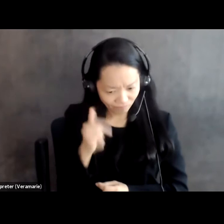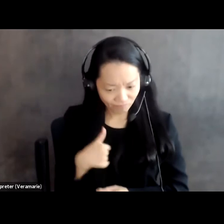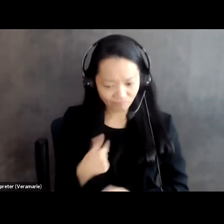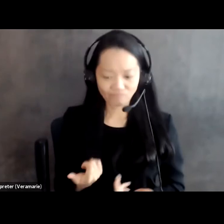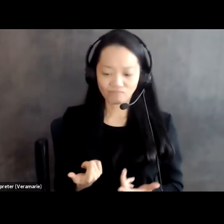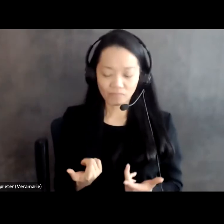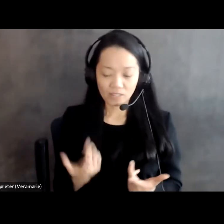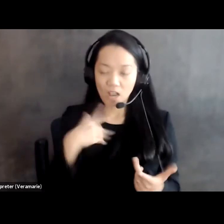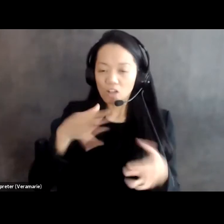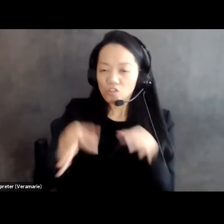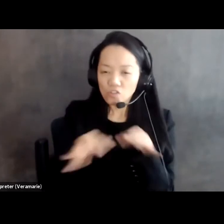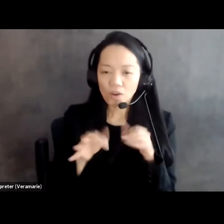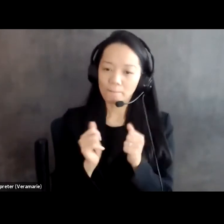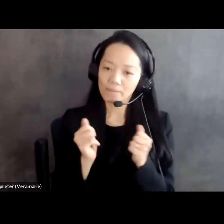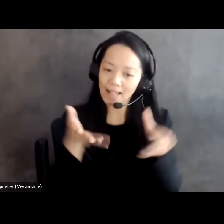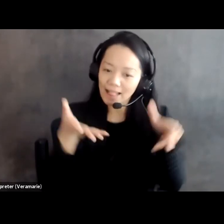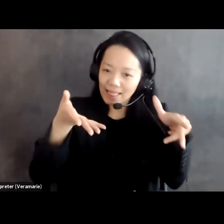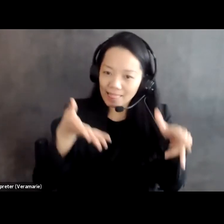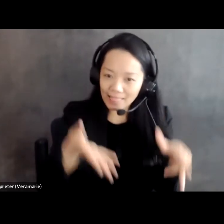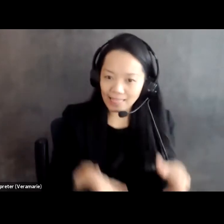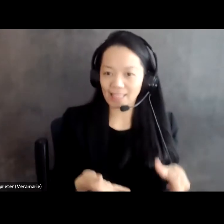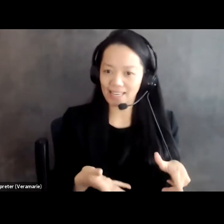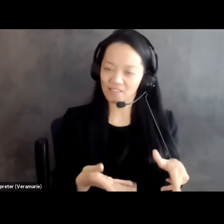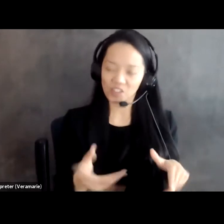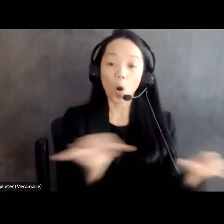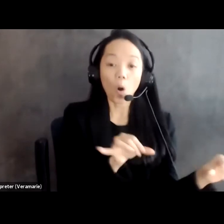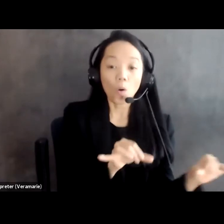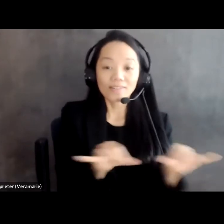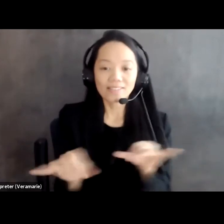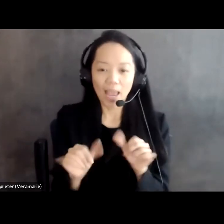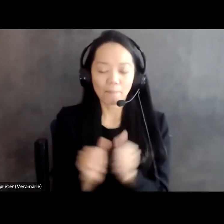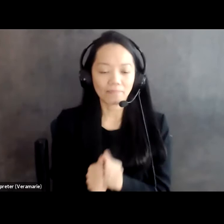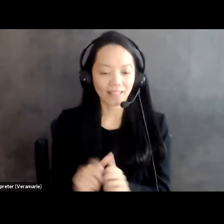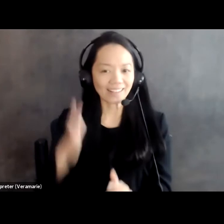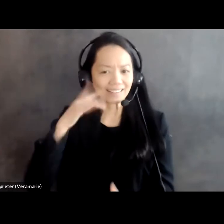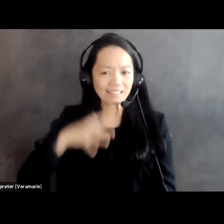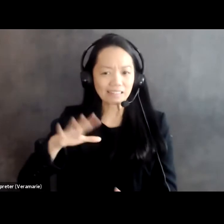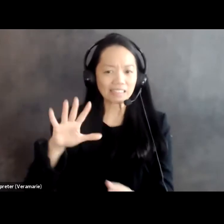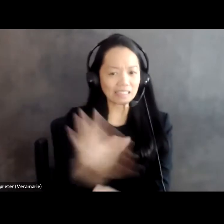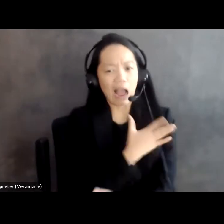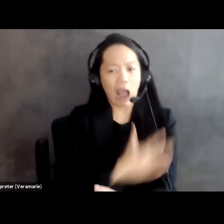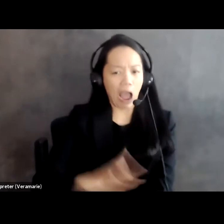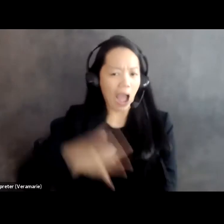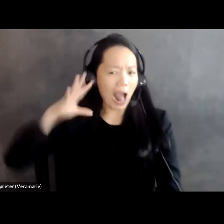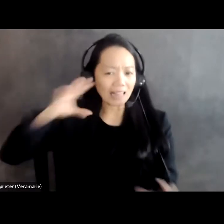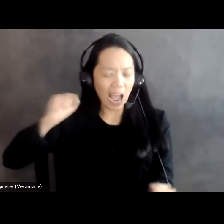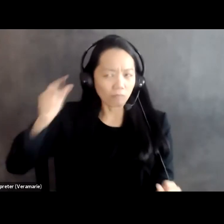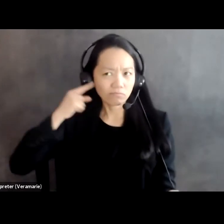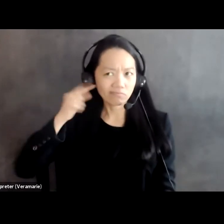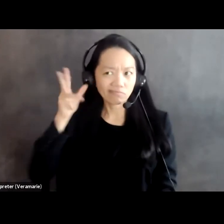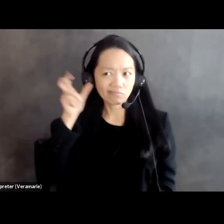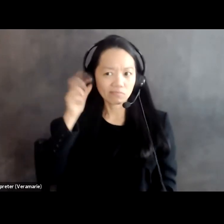as a little bit like you leave a very loud concert and your ears are ringing. I kept saying, what just happened?